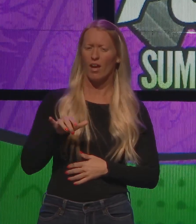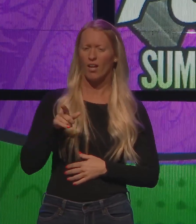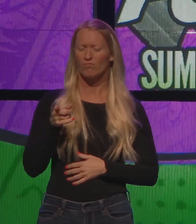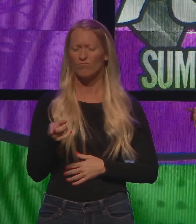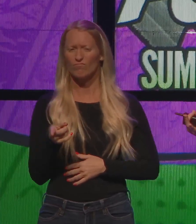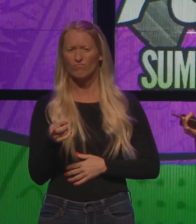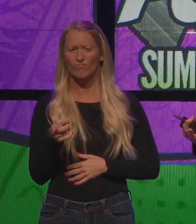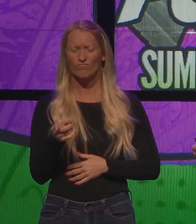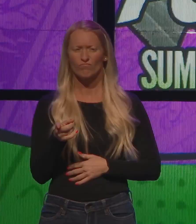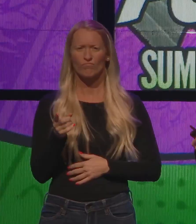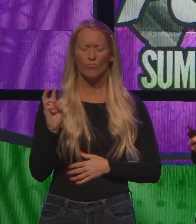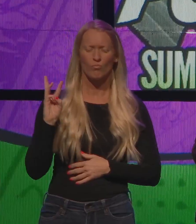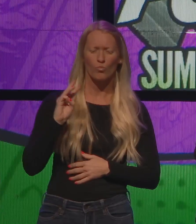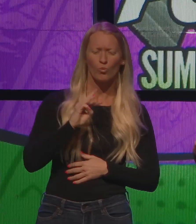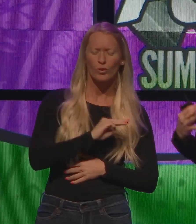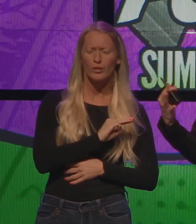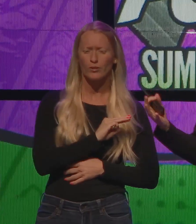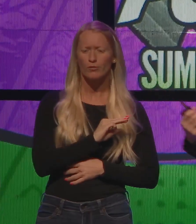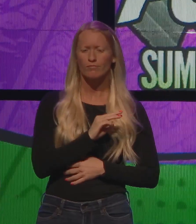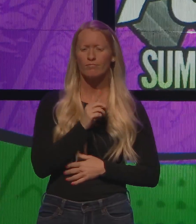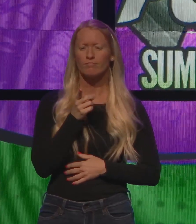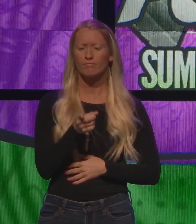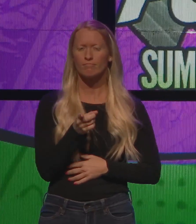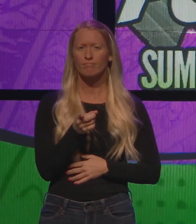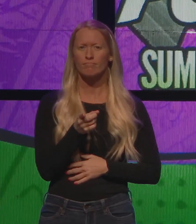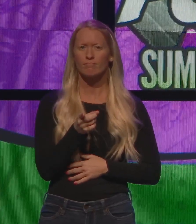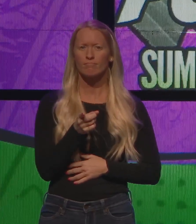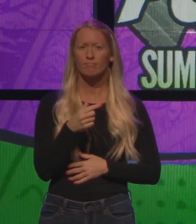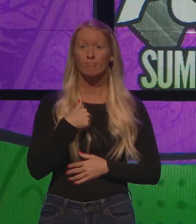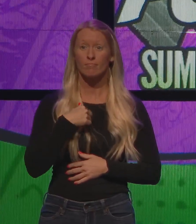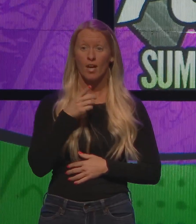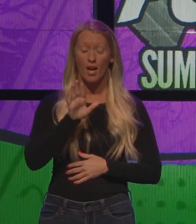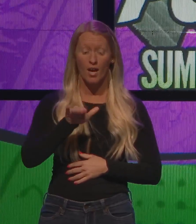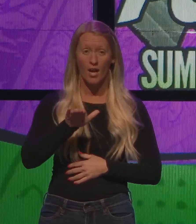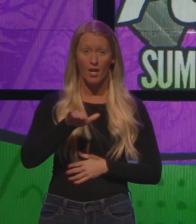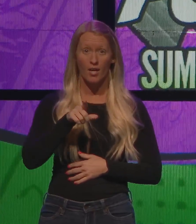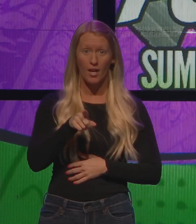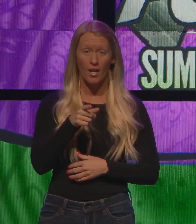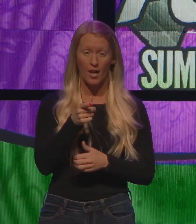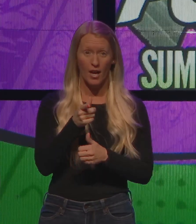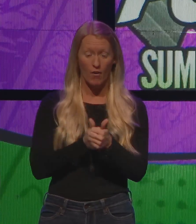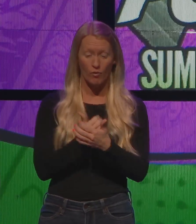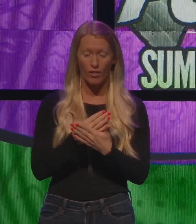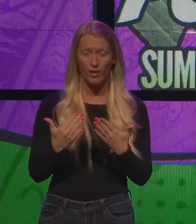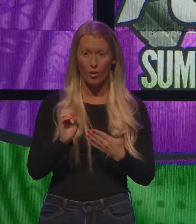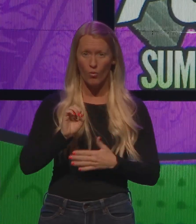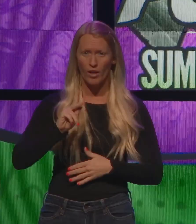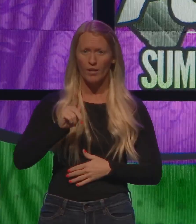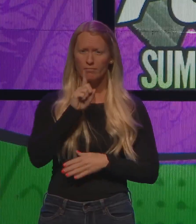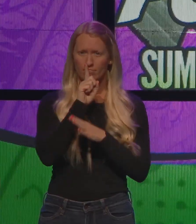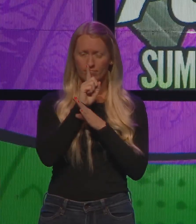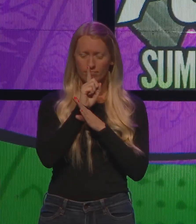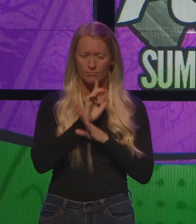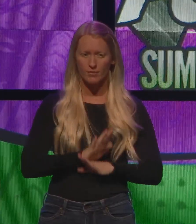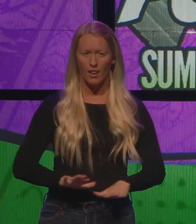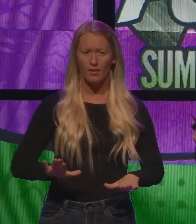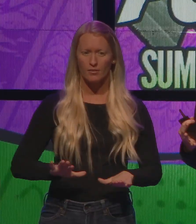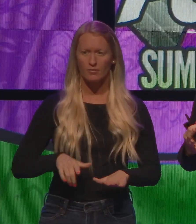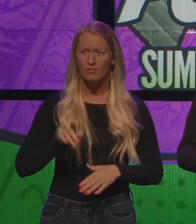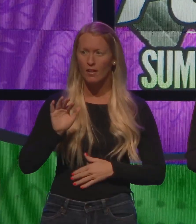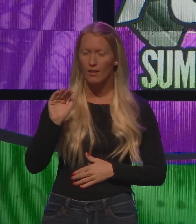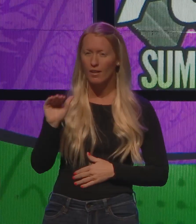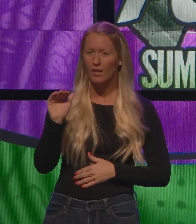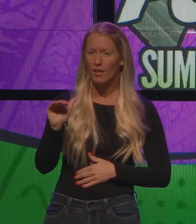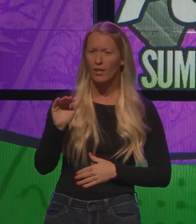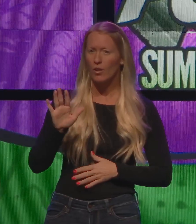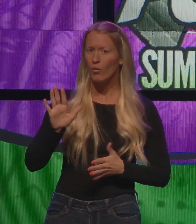like, sleepy, hey, everything okay? Silence for a moment. Hey, what's